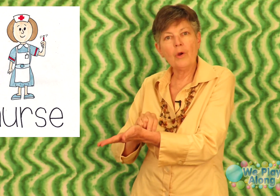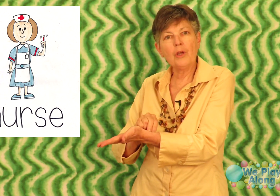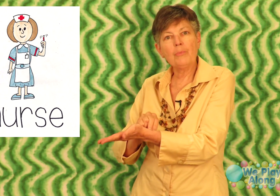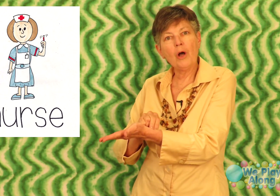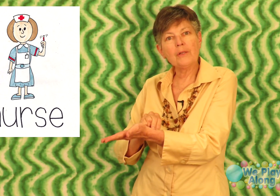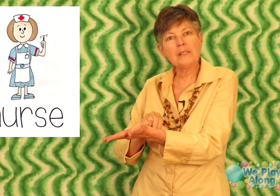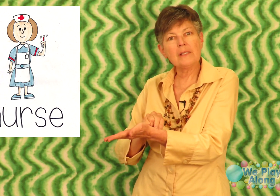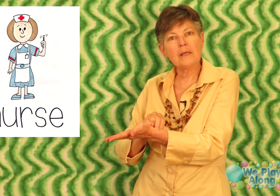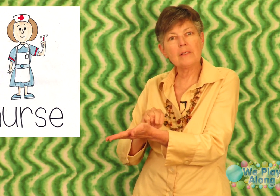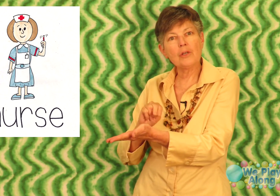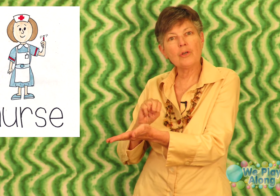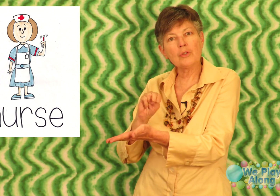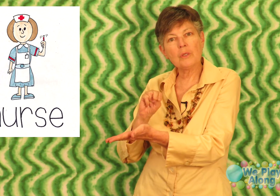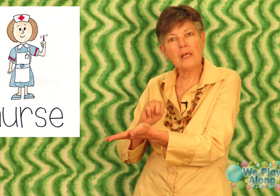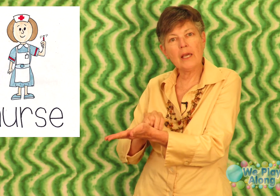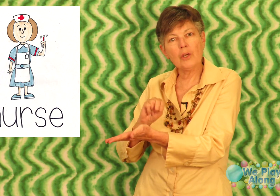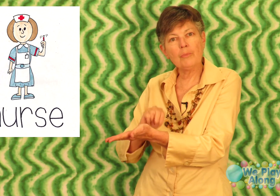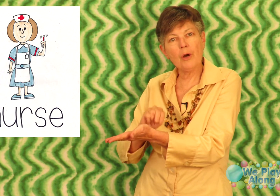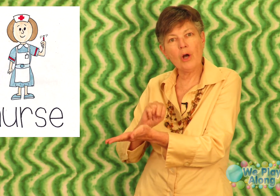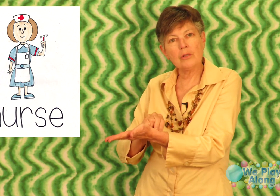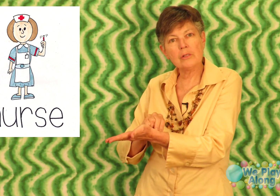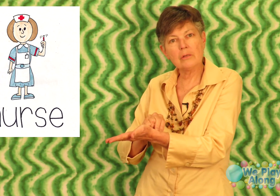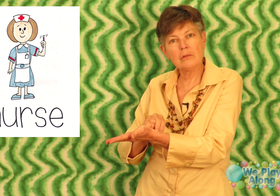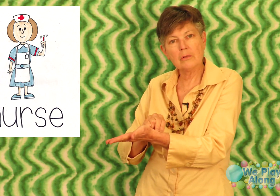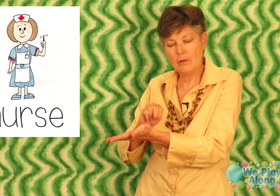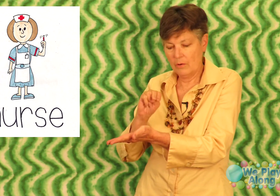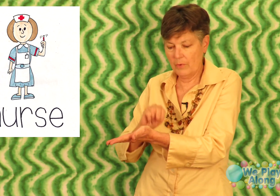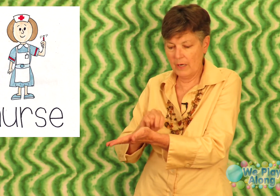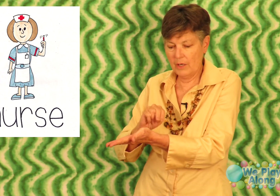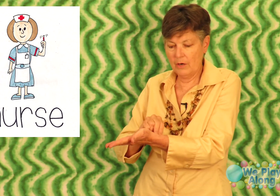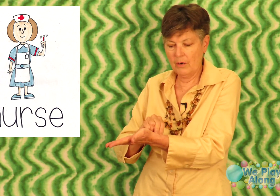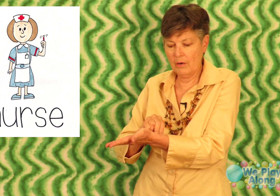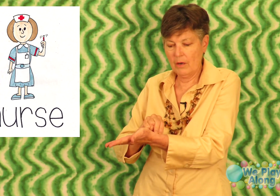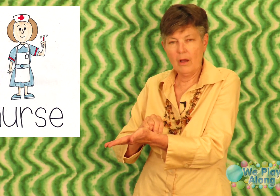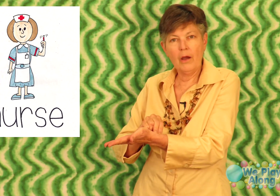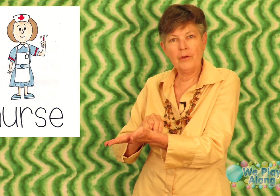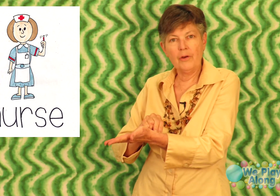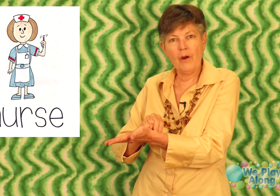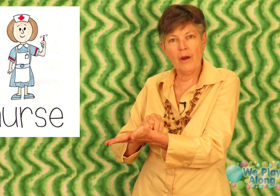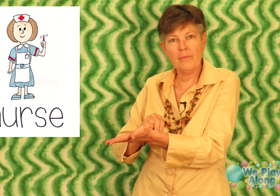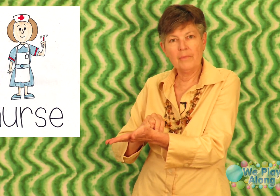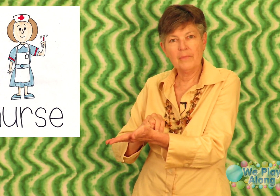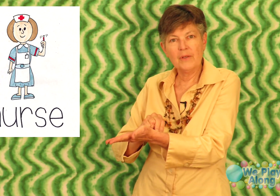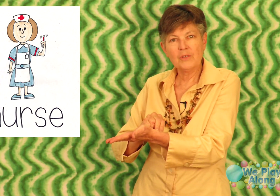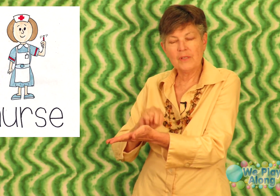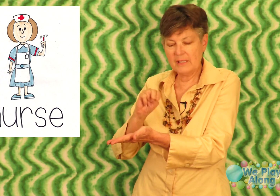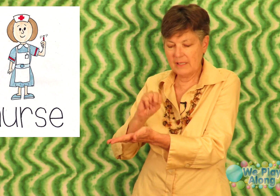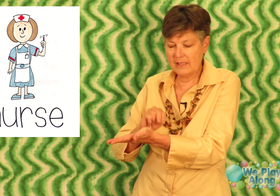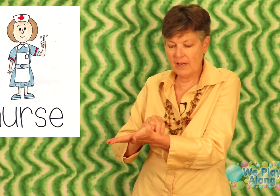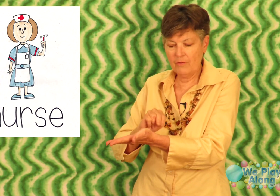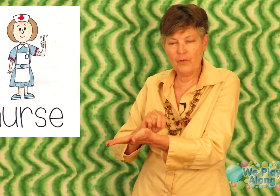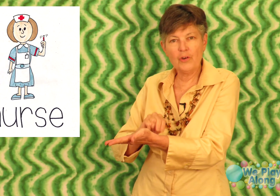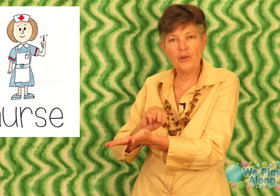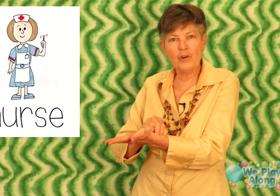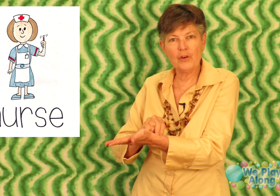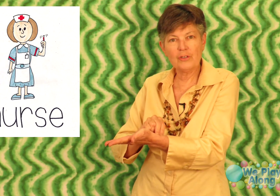your pulse is, because a nurse will take your pulse right here on your arm. So this is a sign for